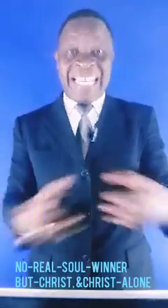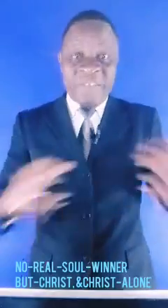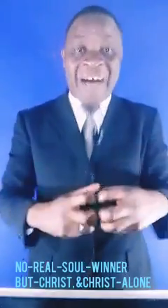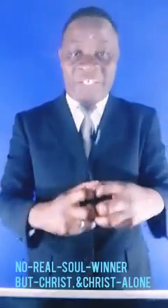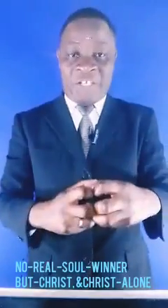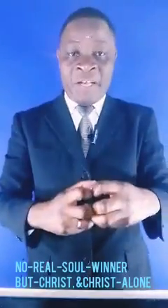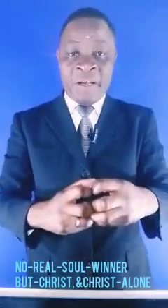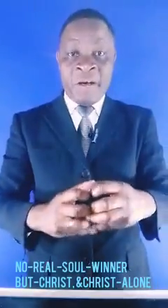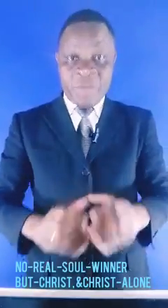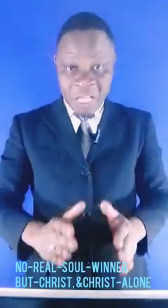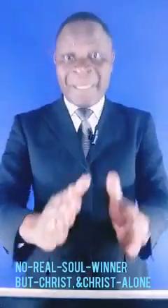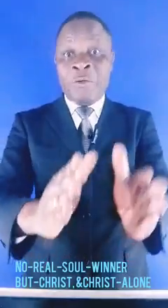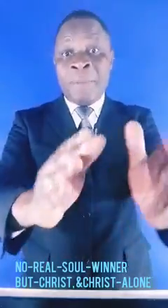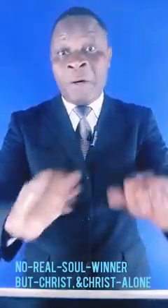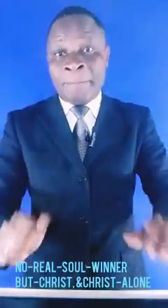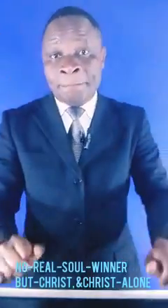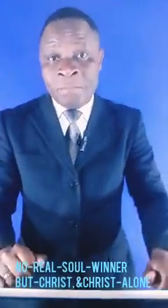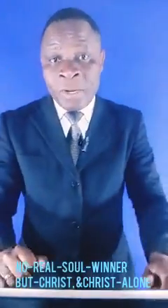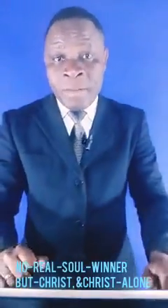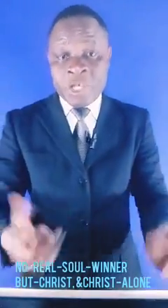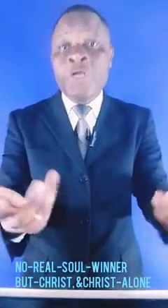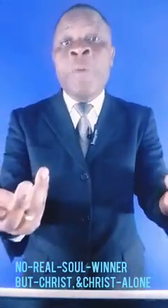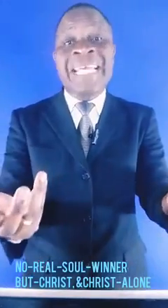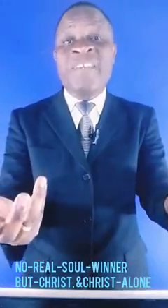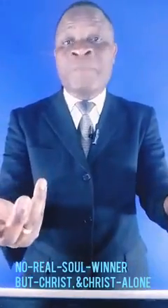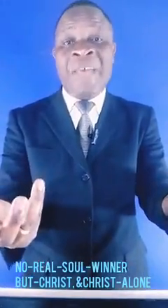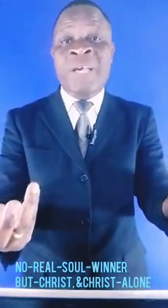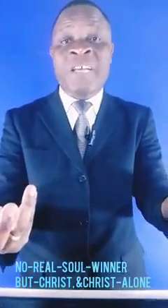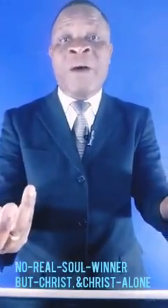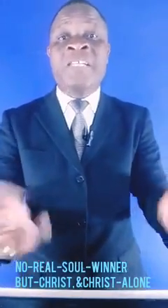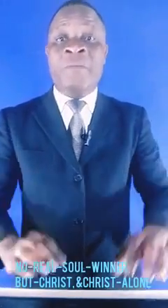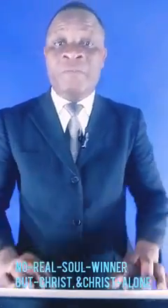and factors for somebody to be born. Because nobody gives birth to himself or herself.